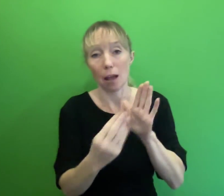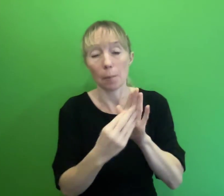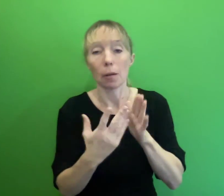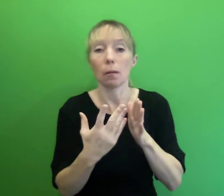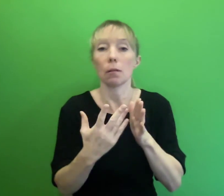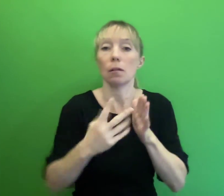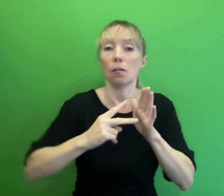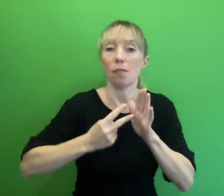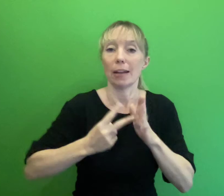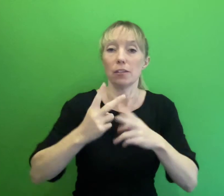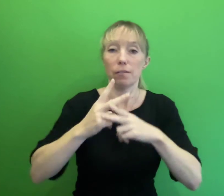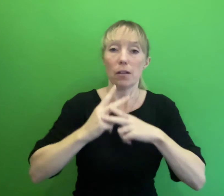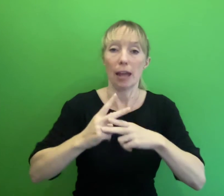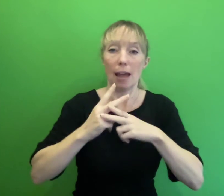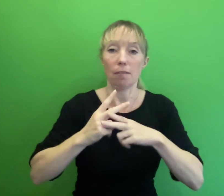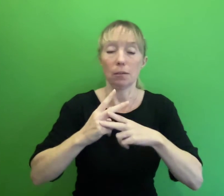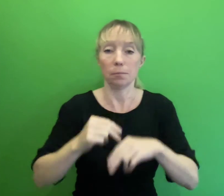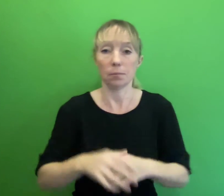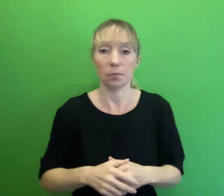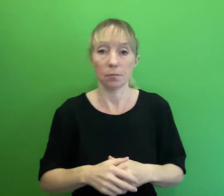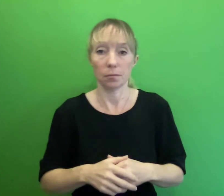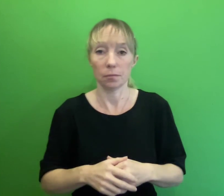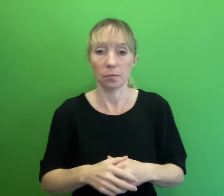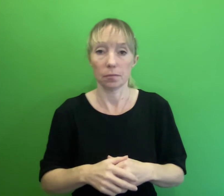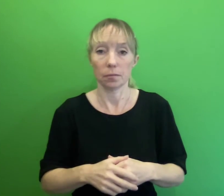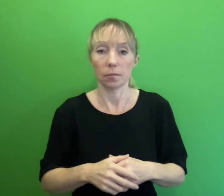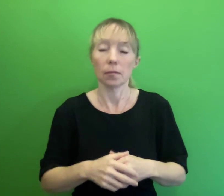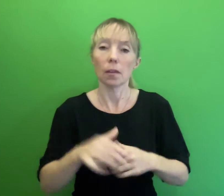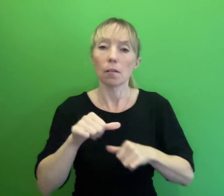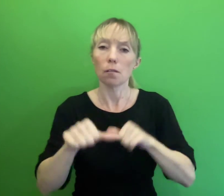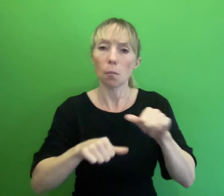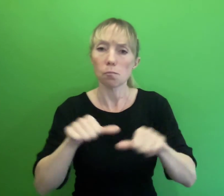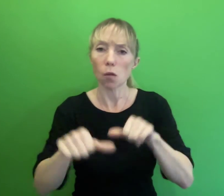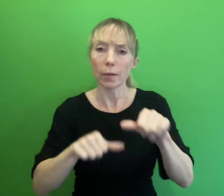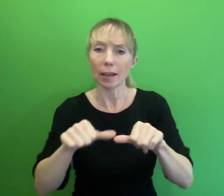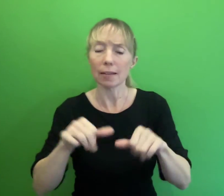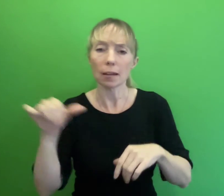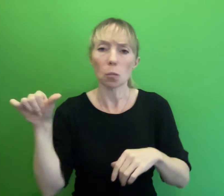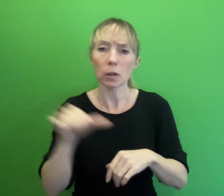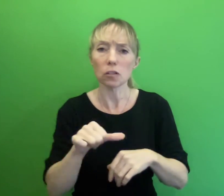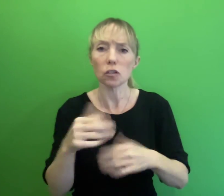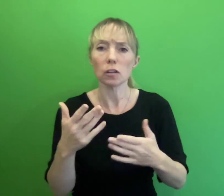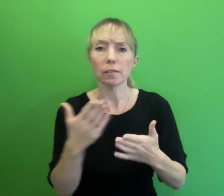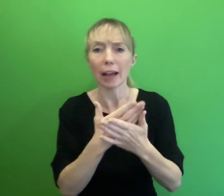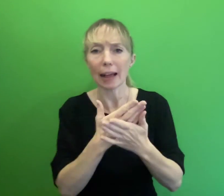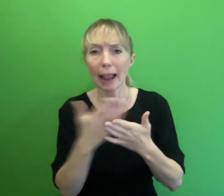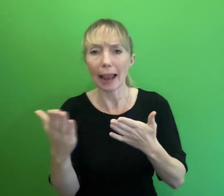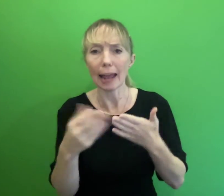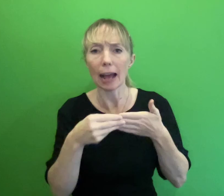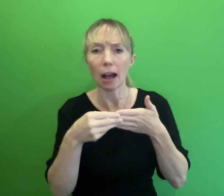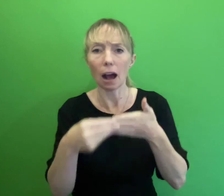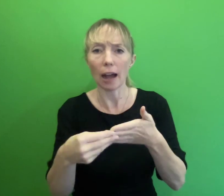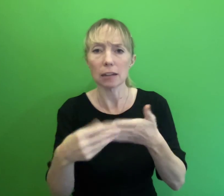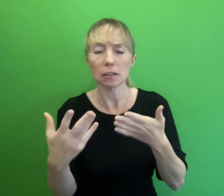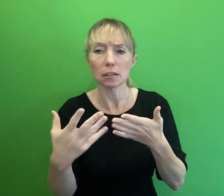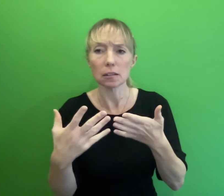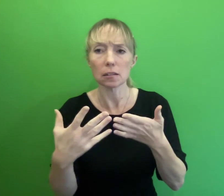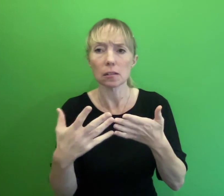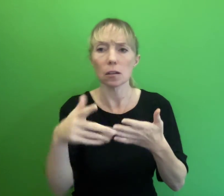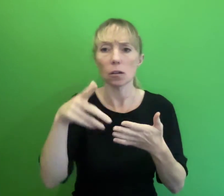carer. In terms of processes, we should have given clear guidance to guest artists on